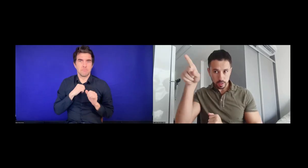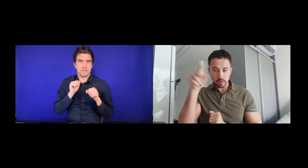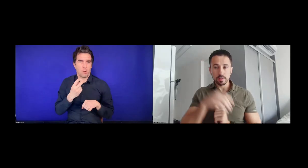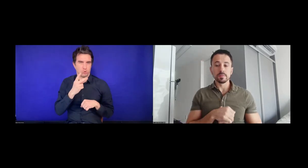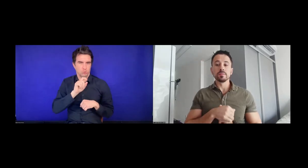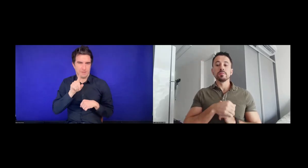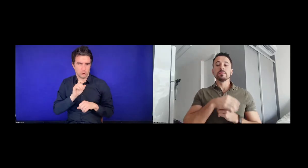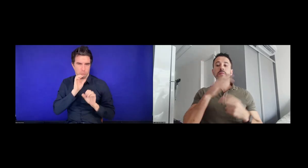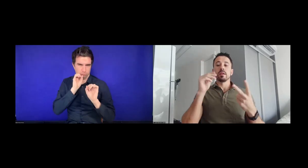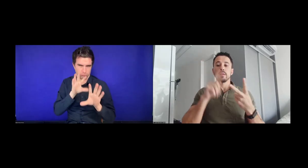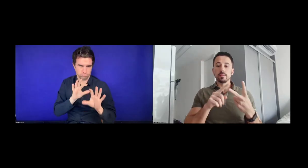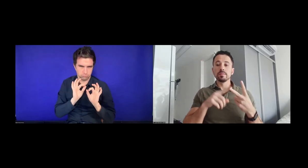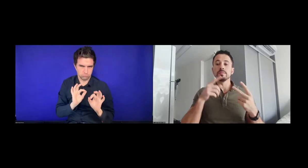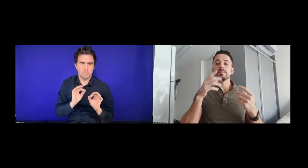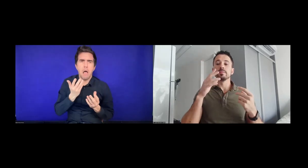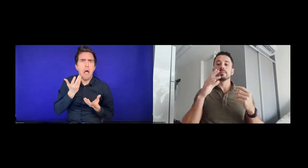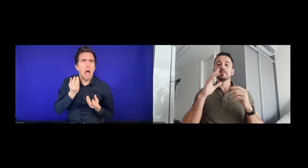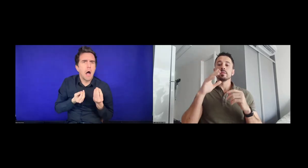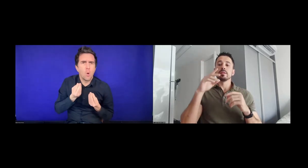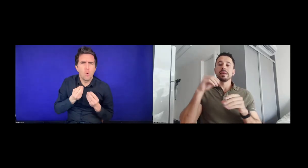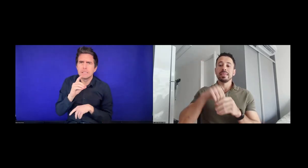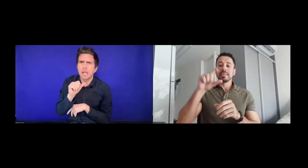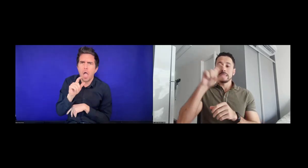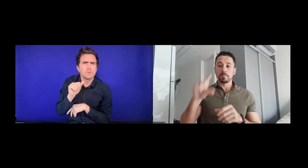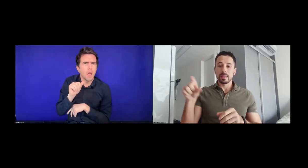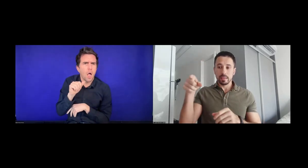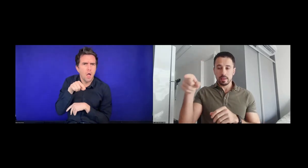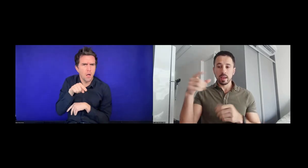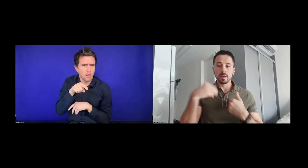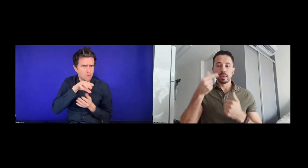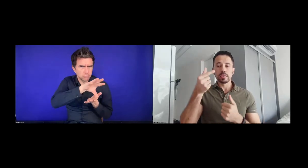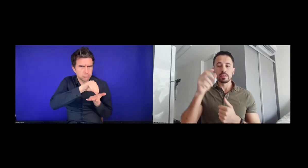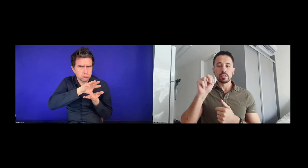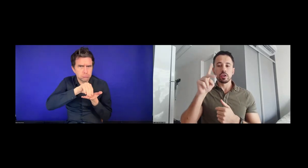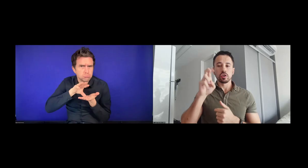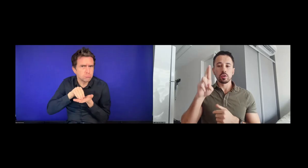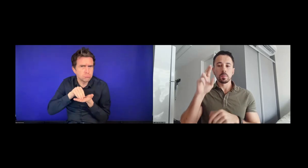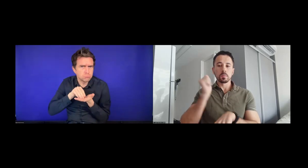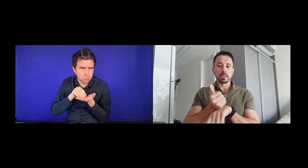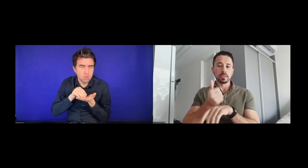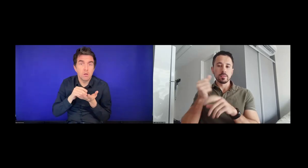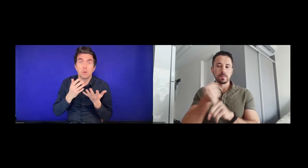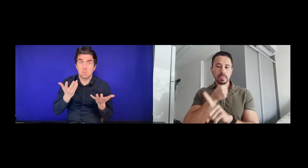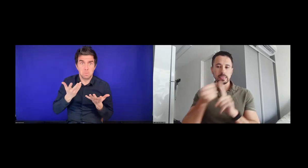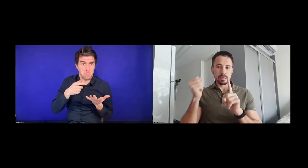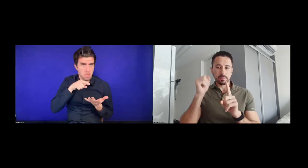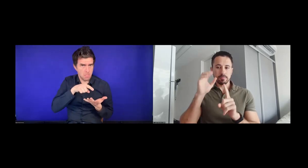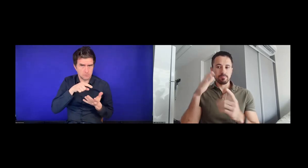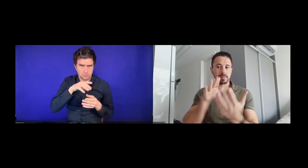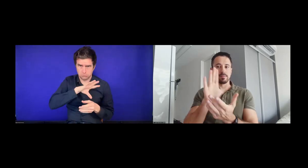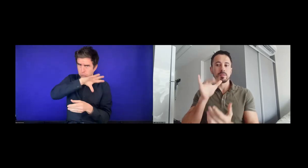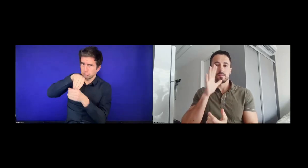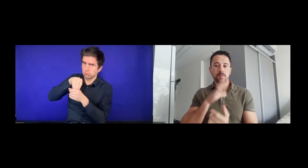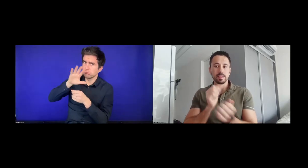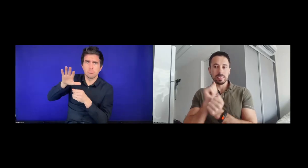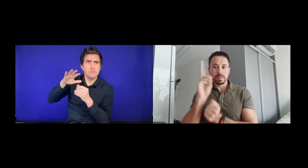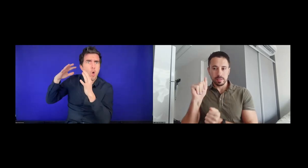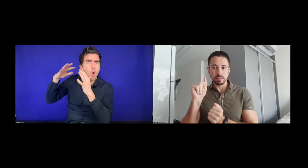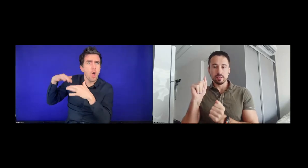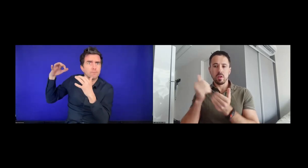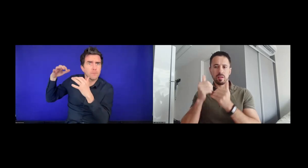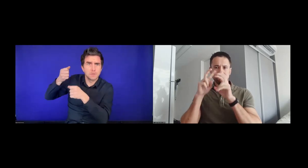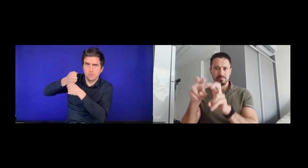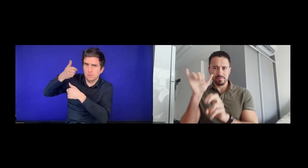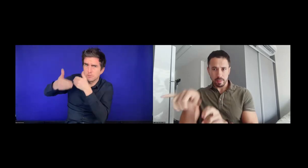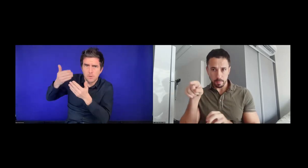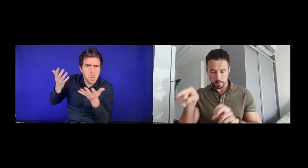And then how does that work within the government? And then that's the second one. And then the other one is basically how